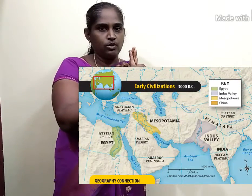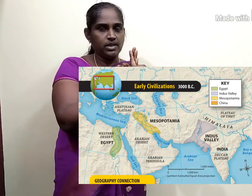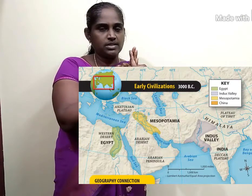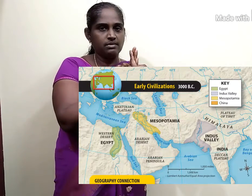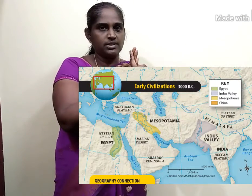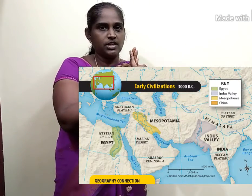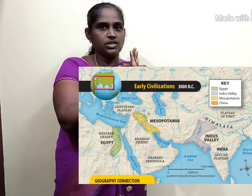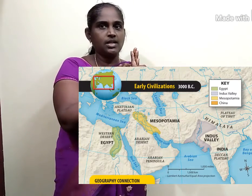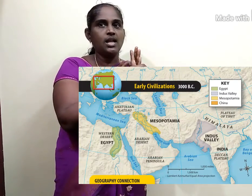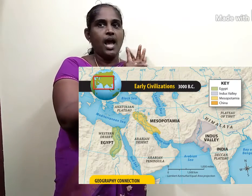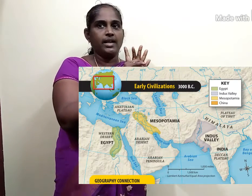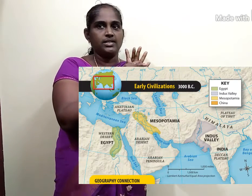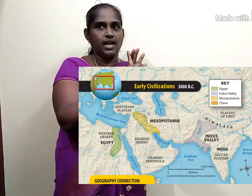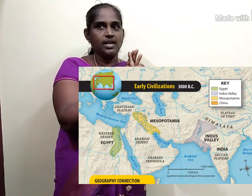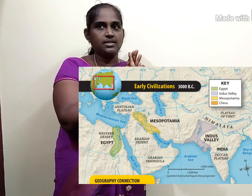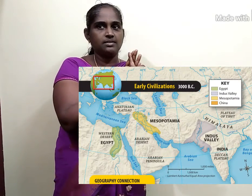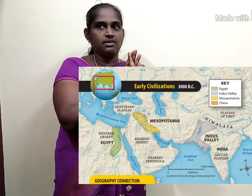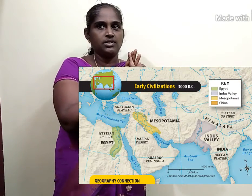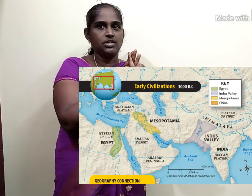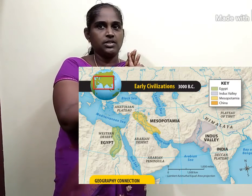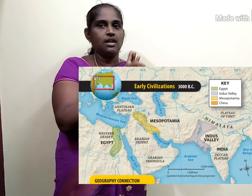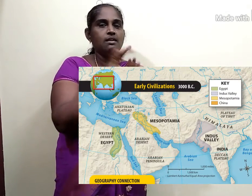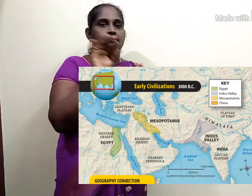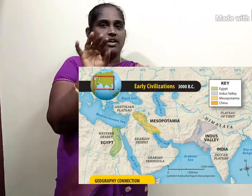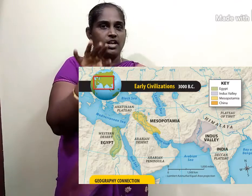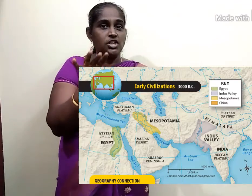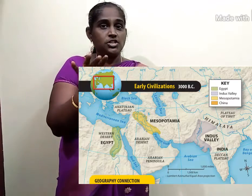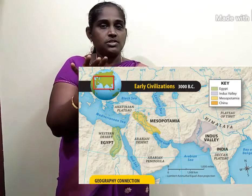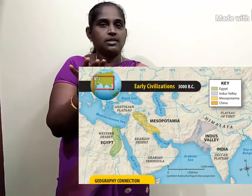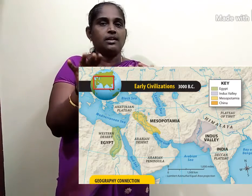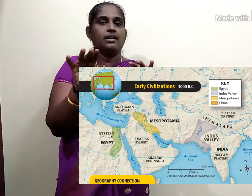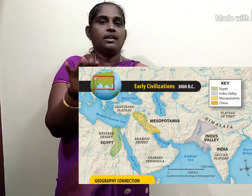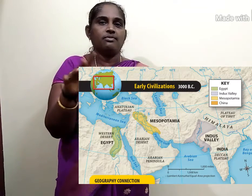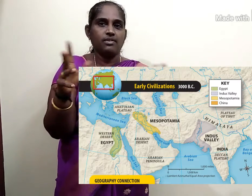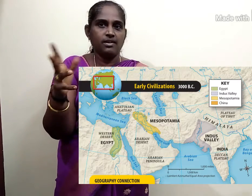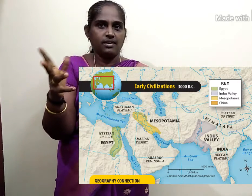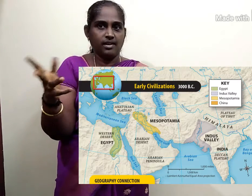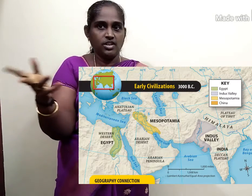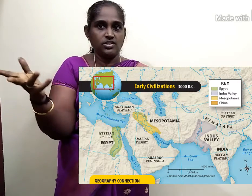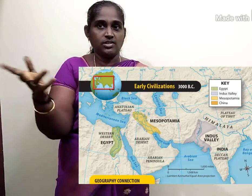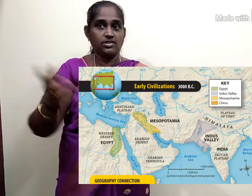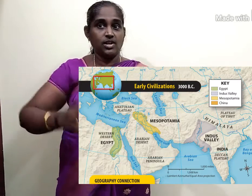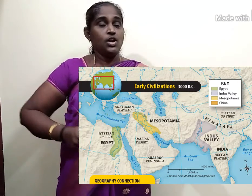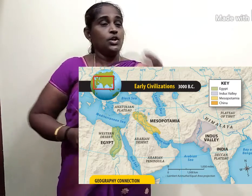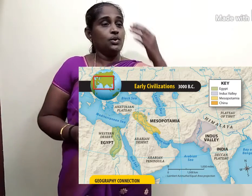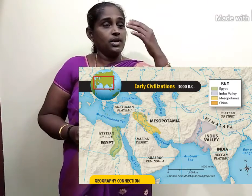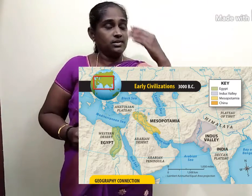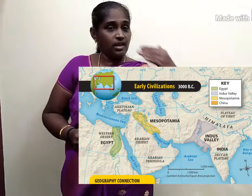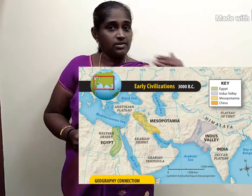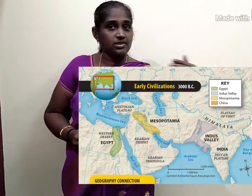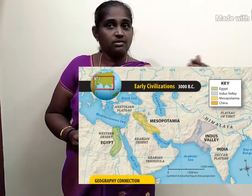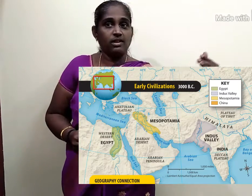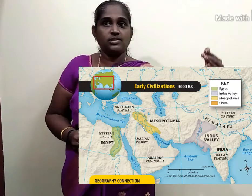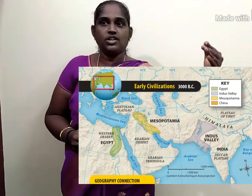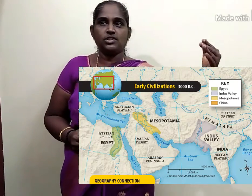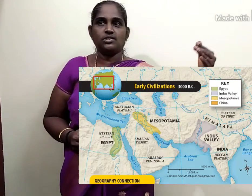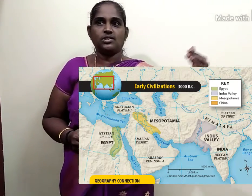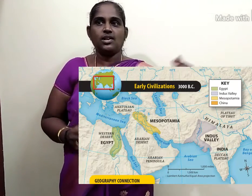Mesopotamian civilization and Chinese civilization flourished in different regions. During these civilizations